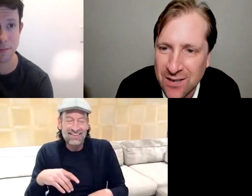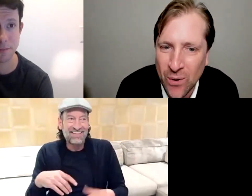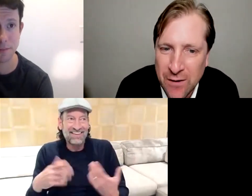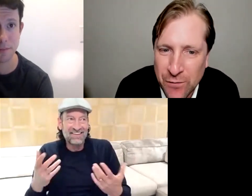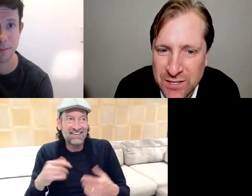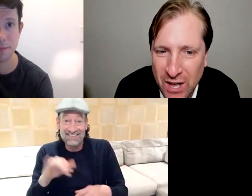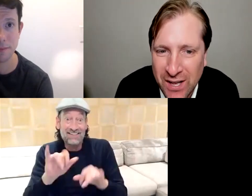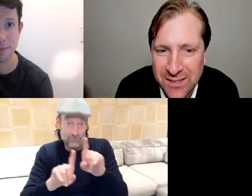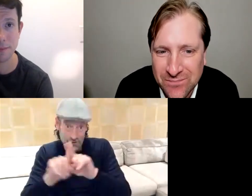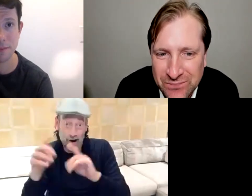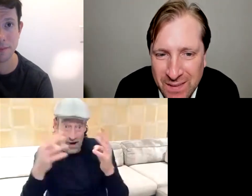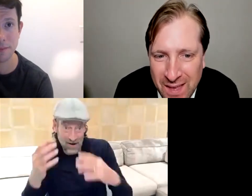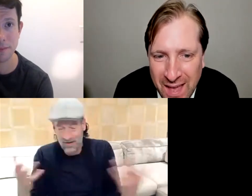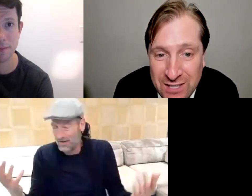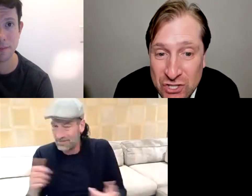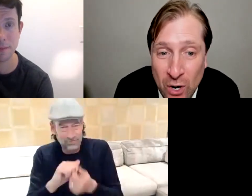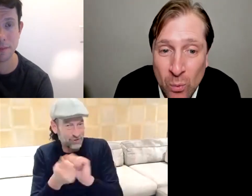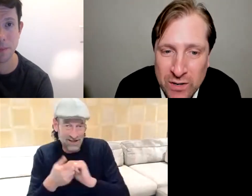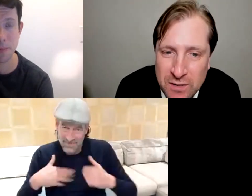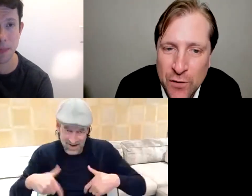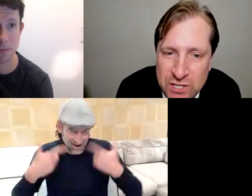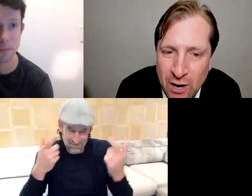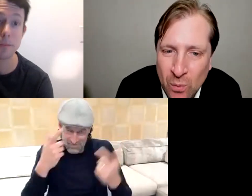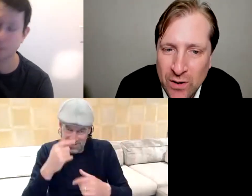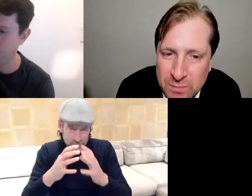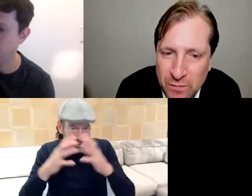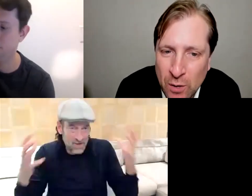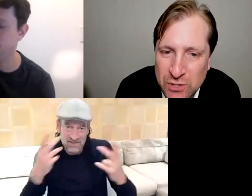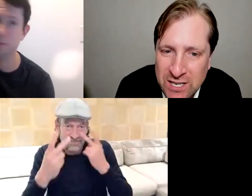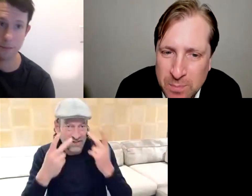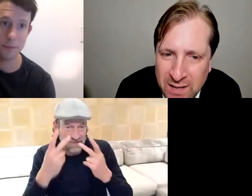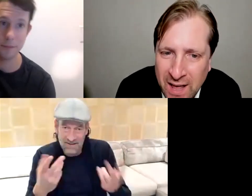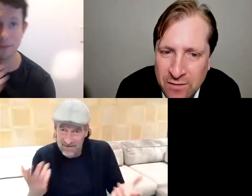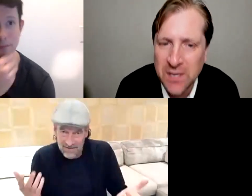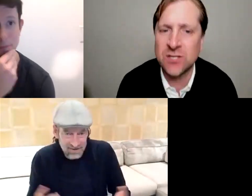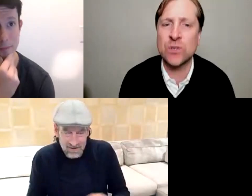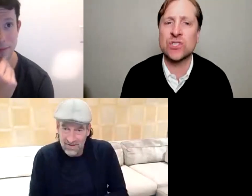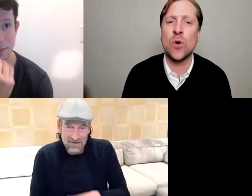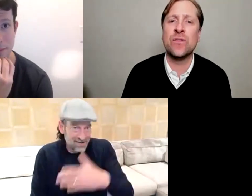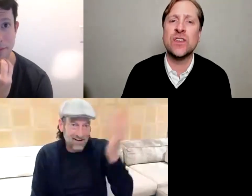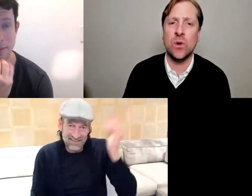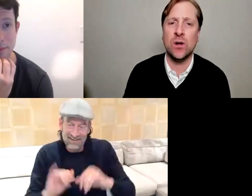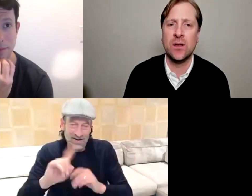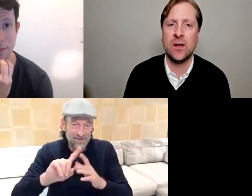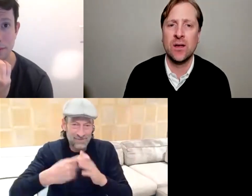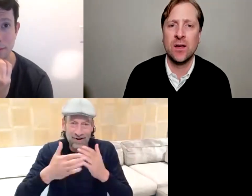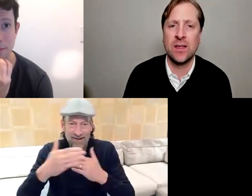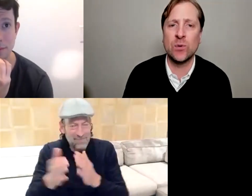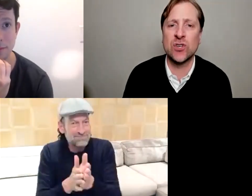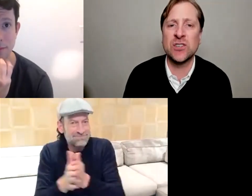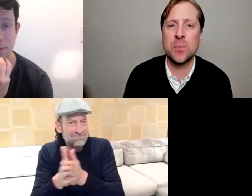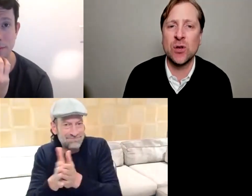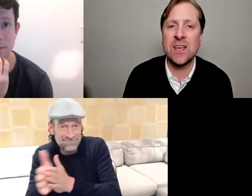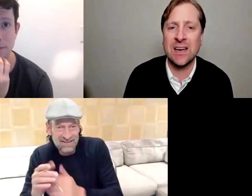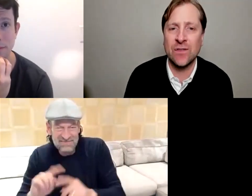excited when I first saw it. And Star Wars, the first Star Wars film, changed my life because it was so visual. There